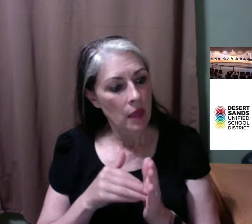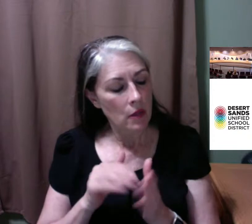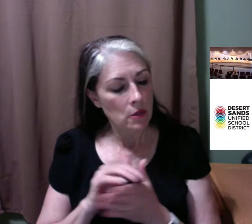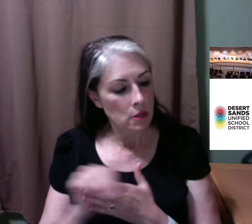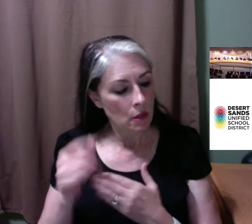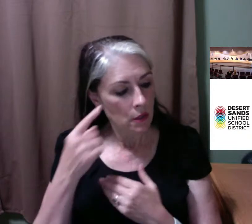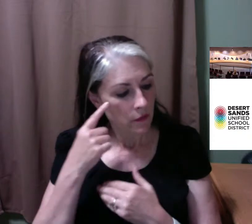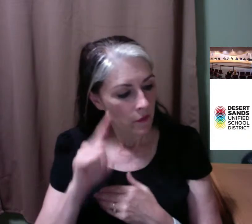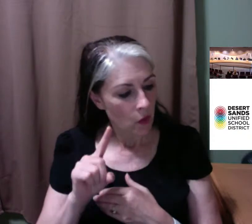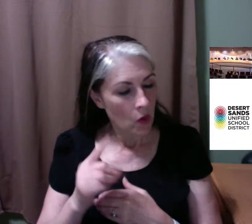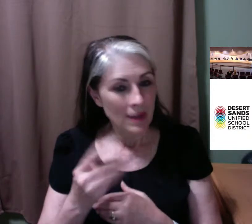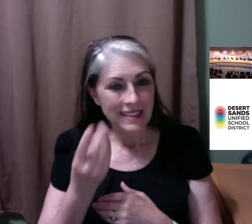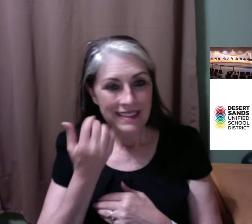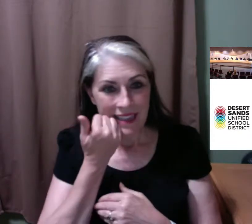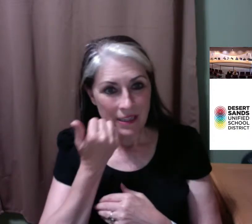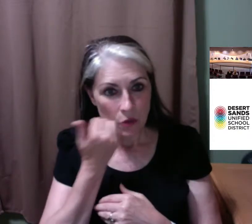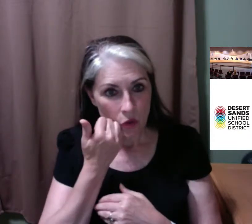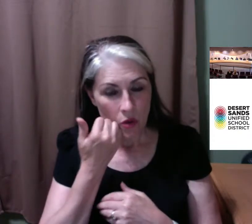for dental